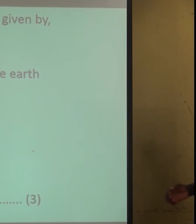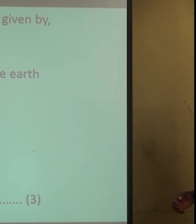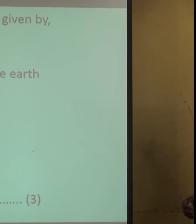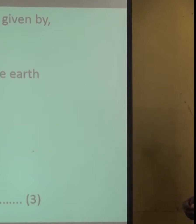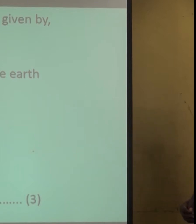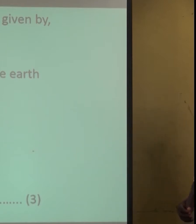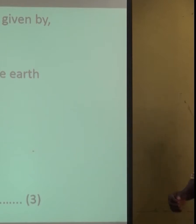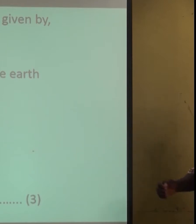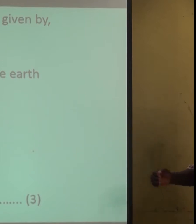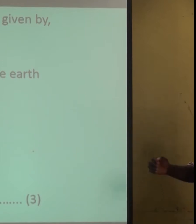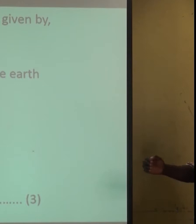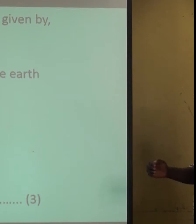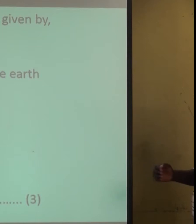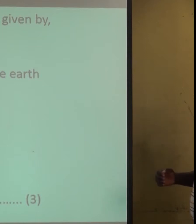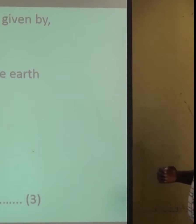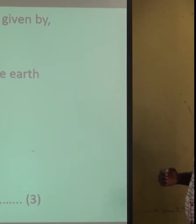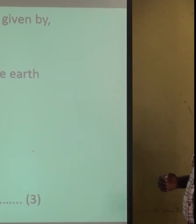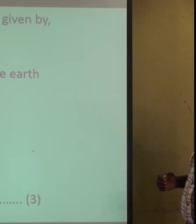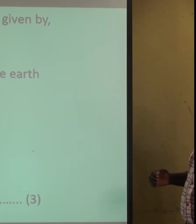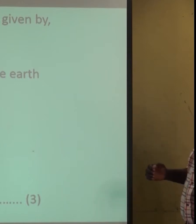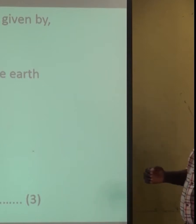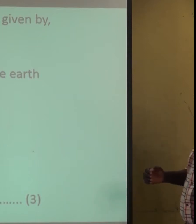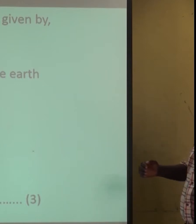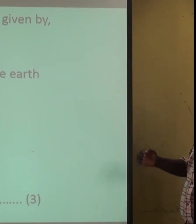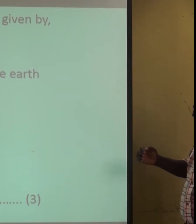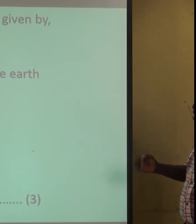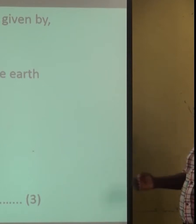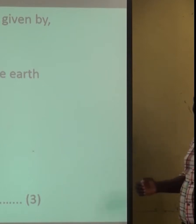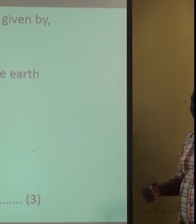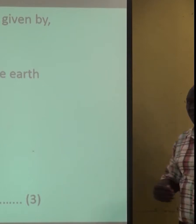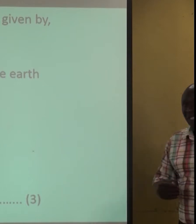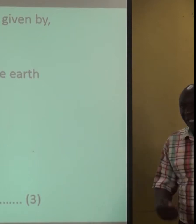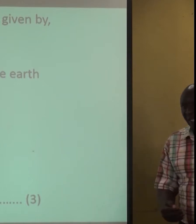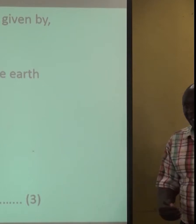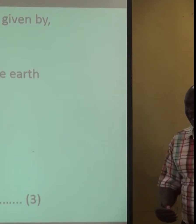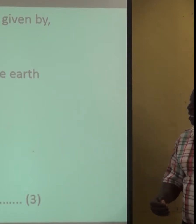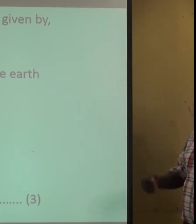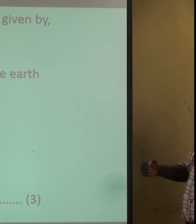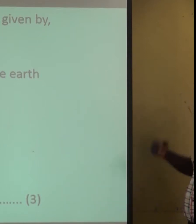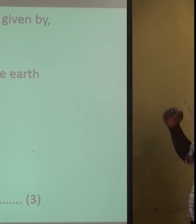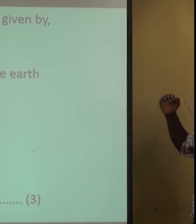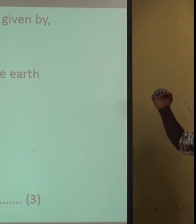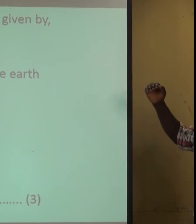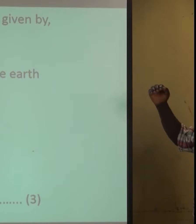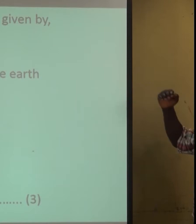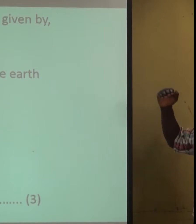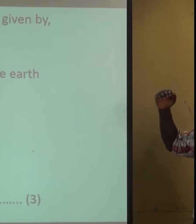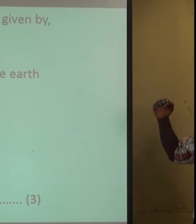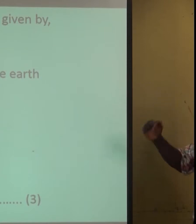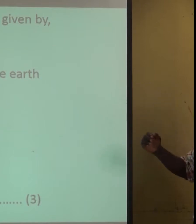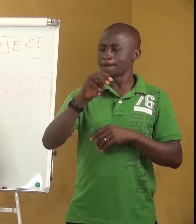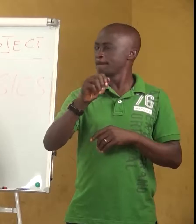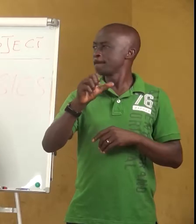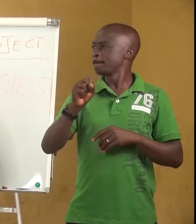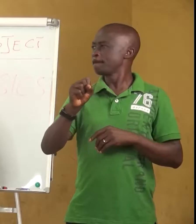equation 2, where our m subscript e is the mass of the Earth. Now, if you look at the